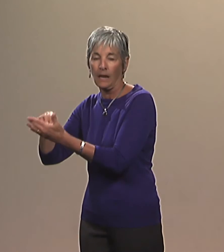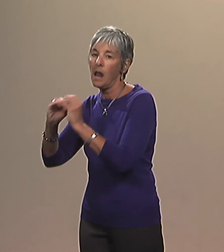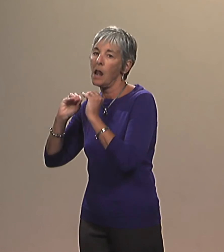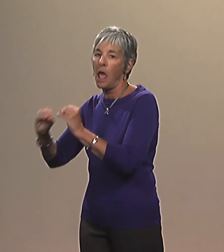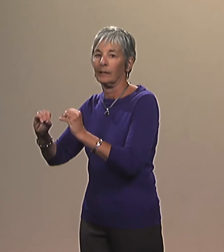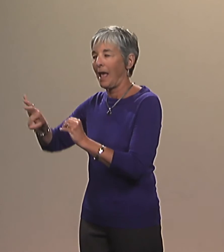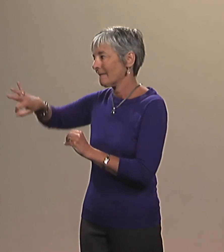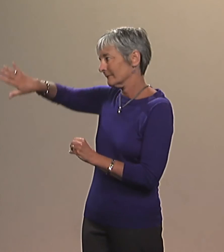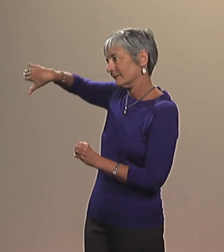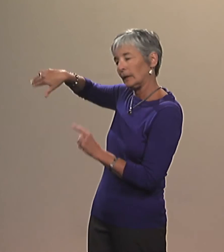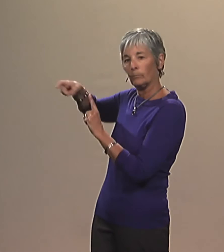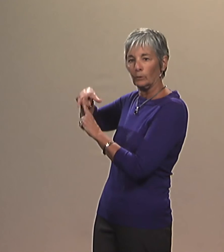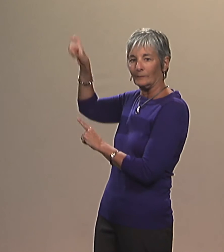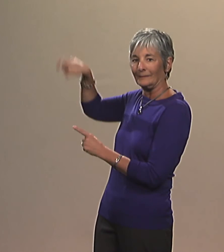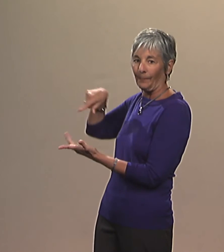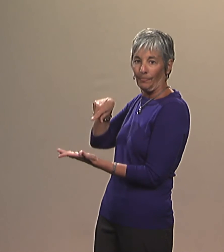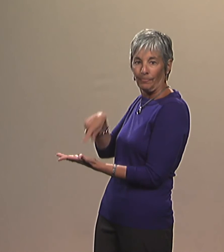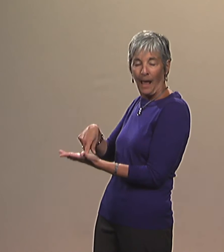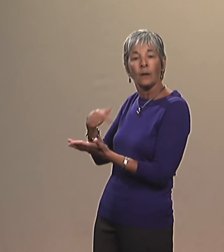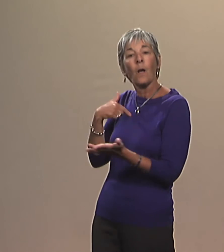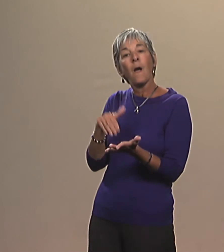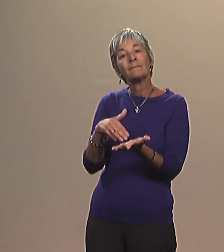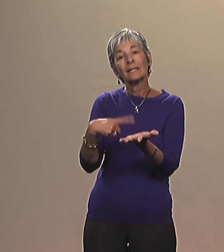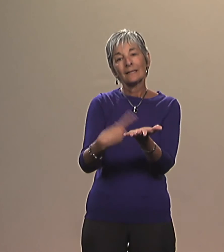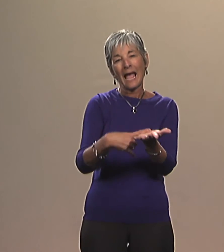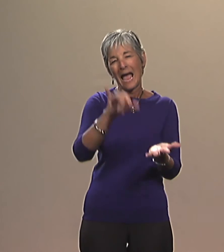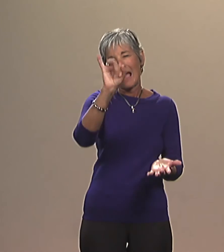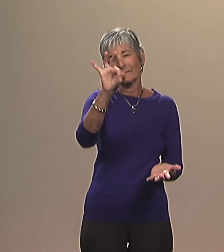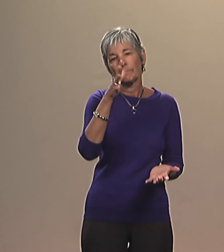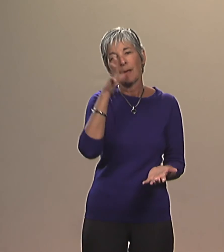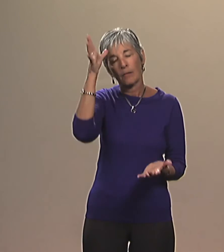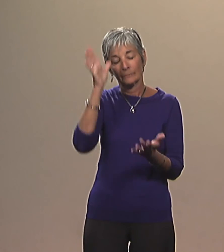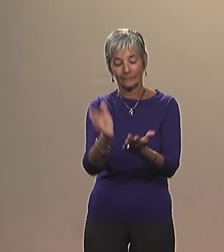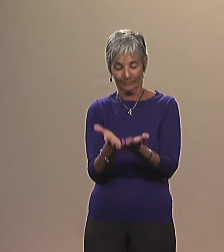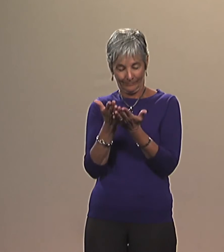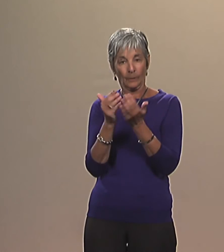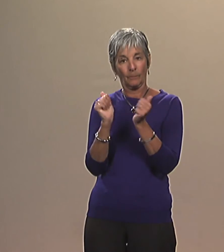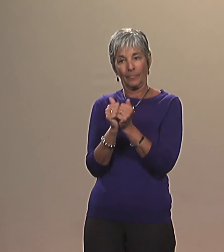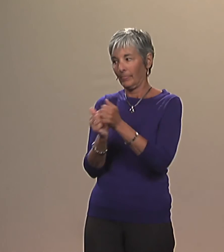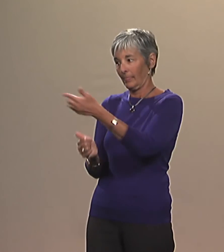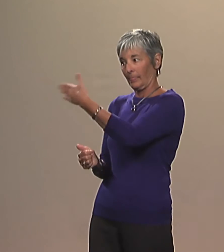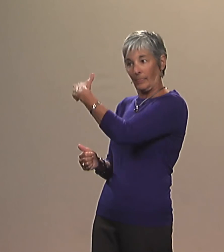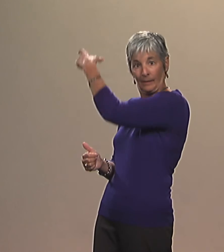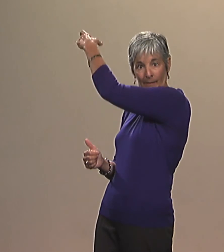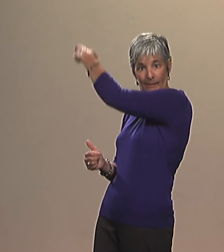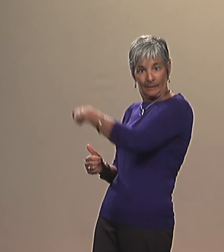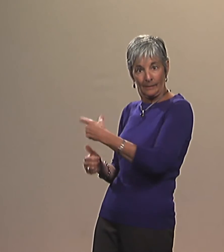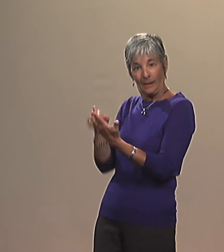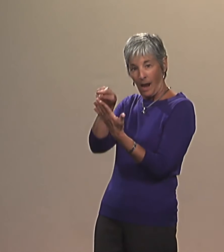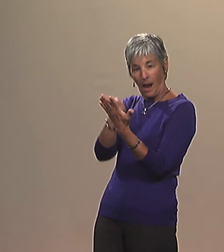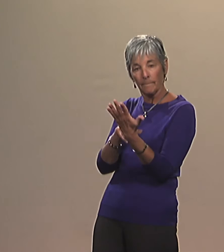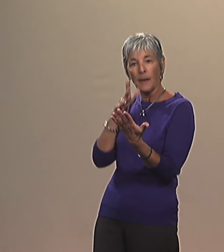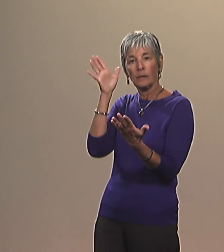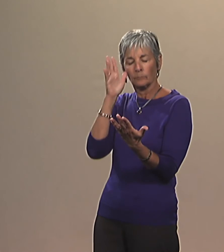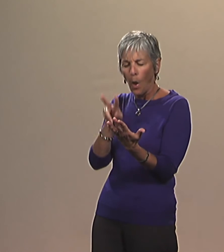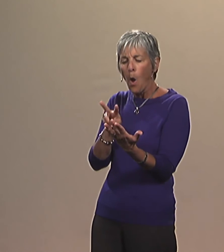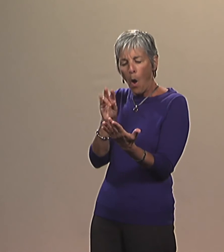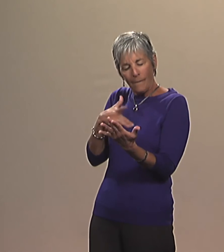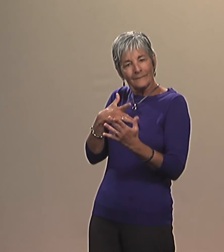from the sociocultural perspective are represented. I've often discussed what would be the result if parents received information that was written from a sociocultural perspective.